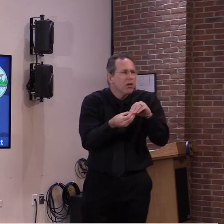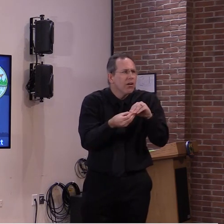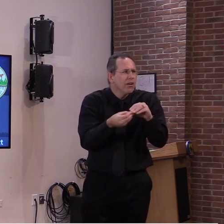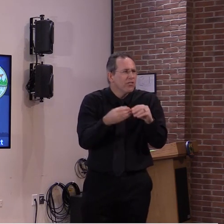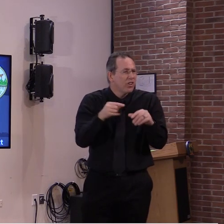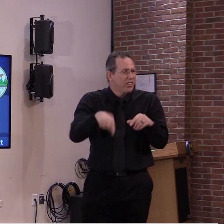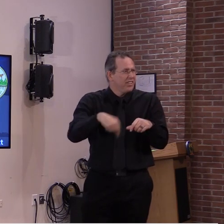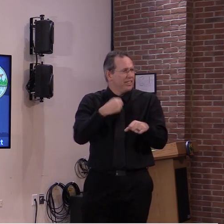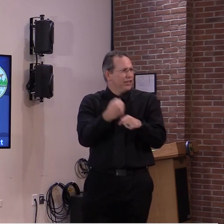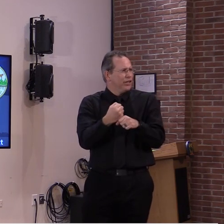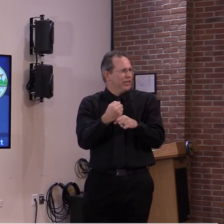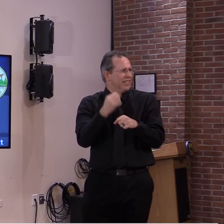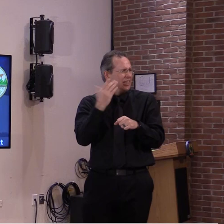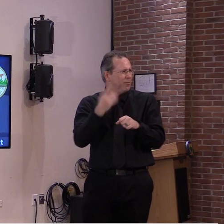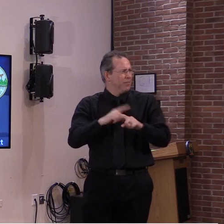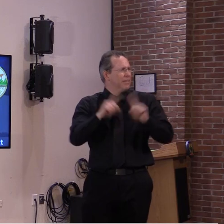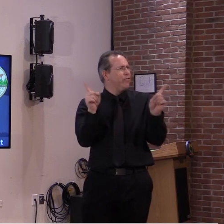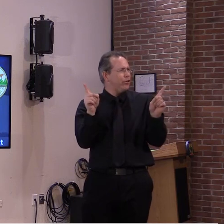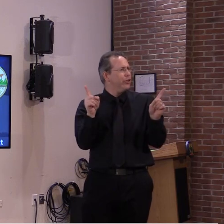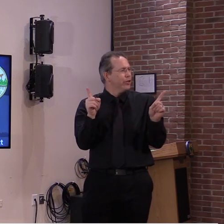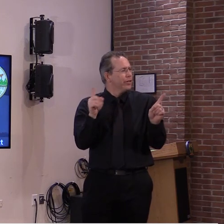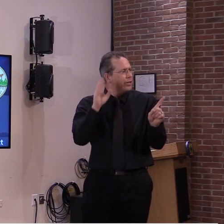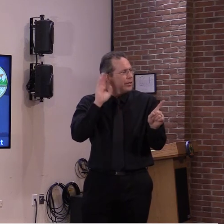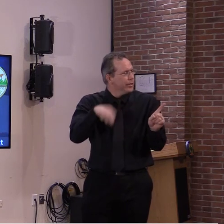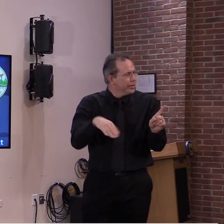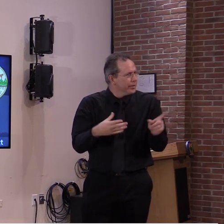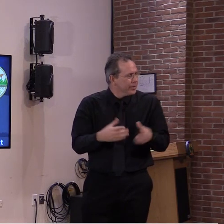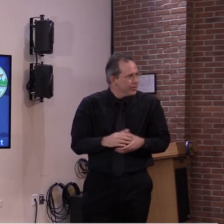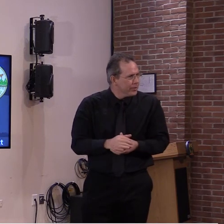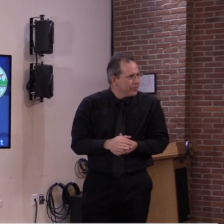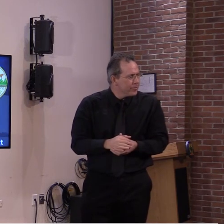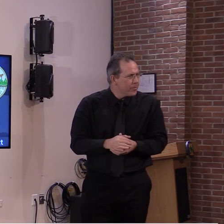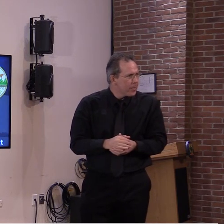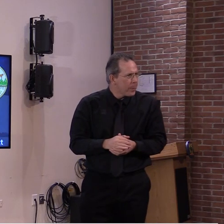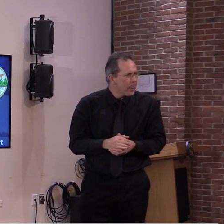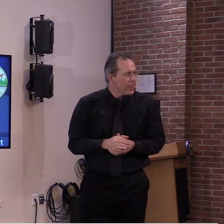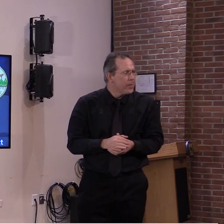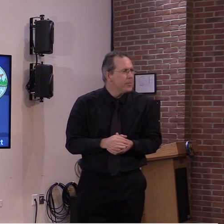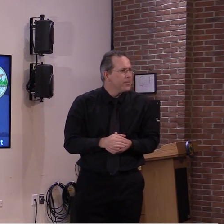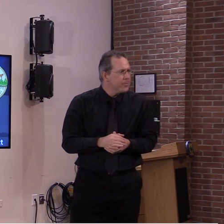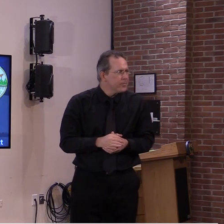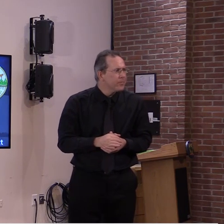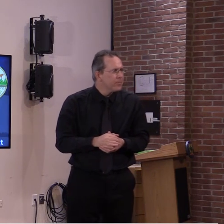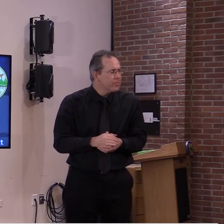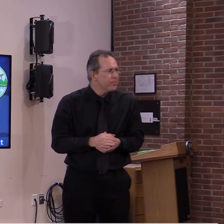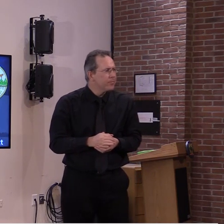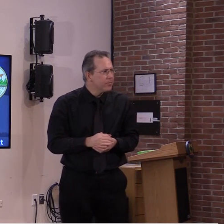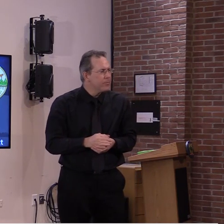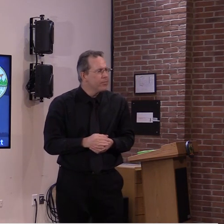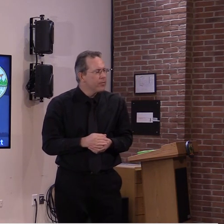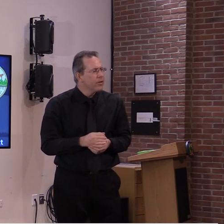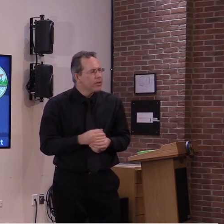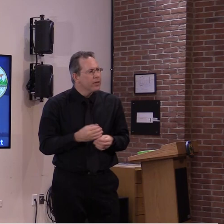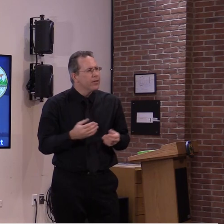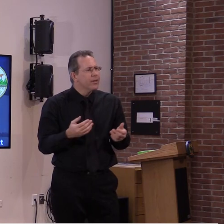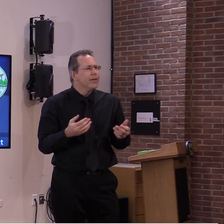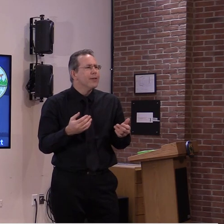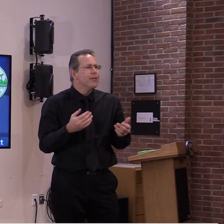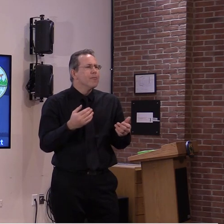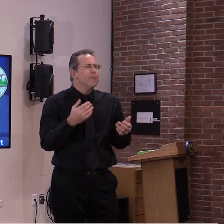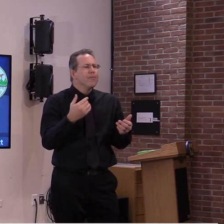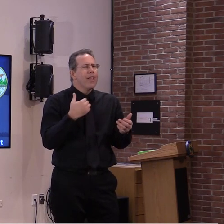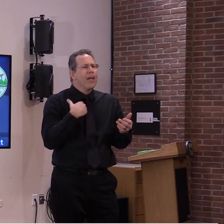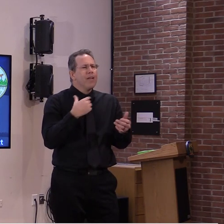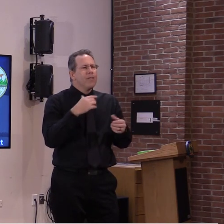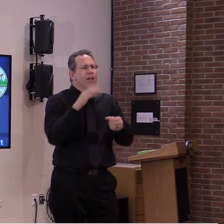that the General Assembly enacted essentially a cap on ABM levels. So the levels,